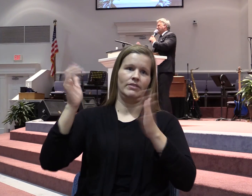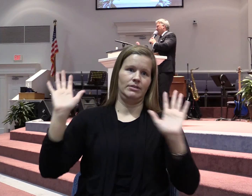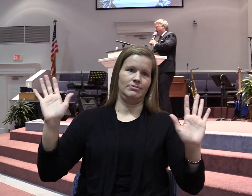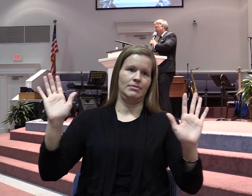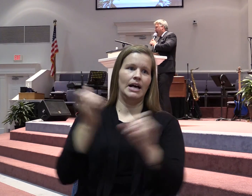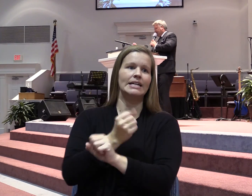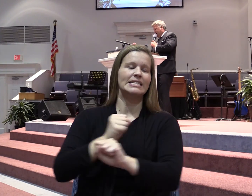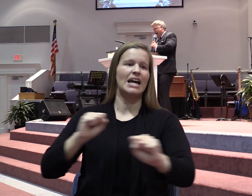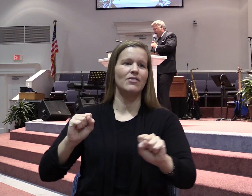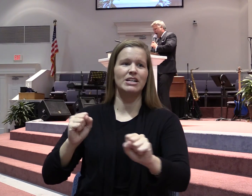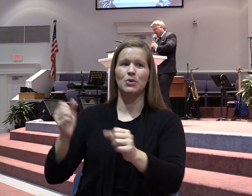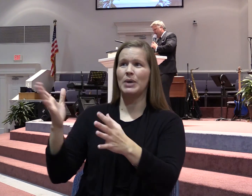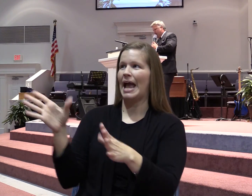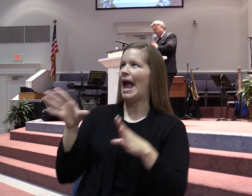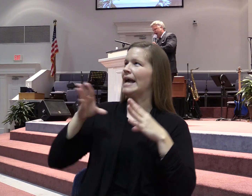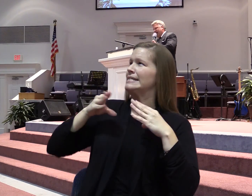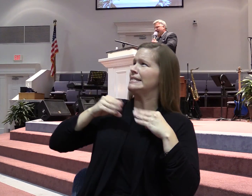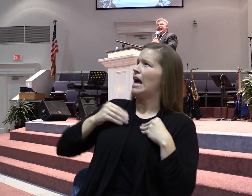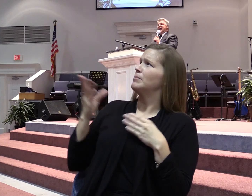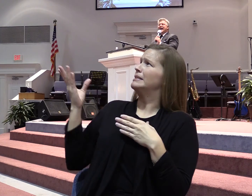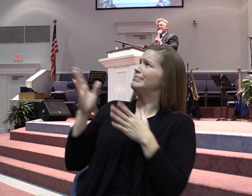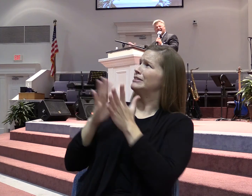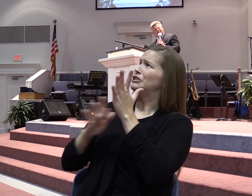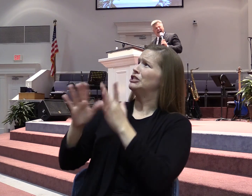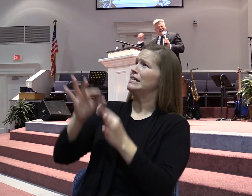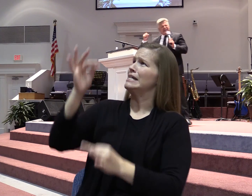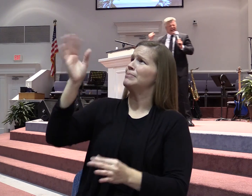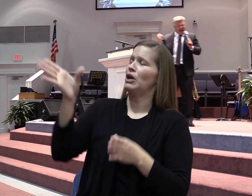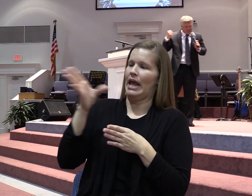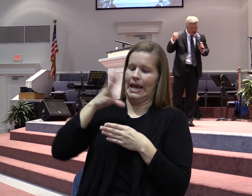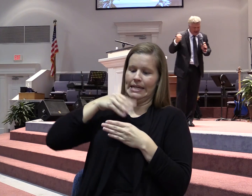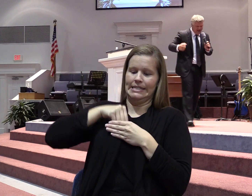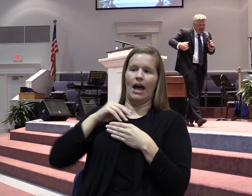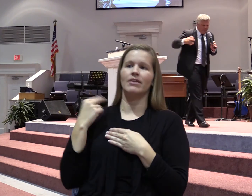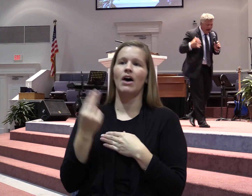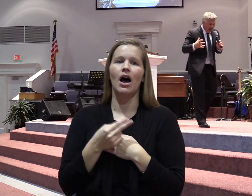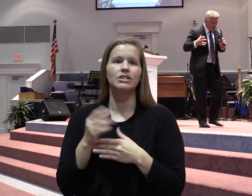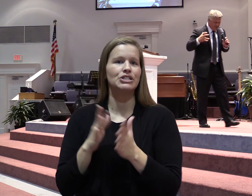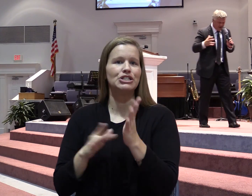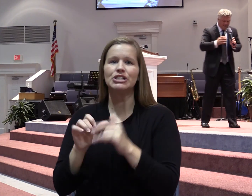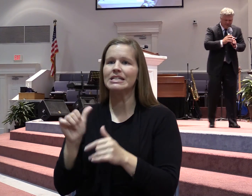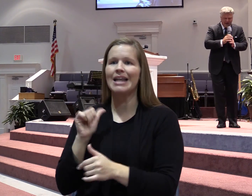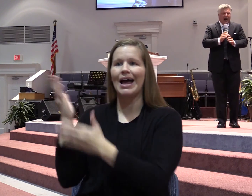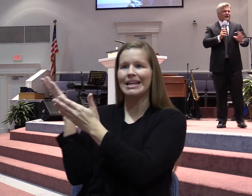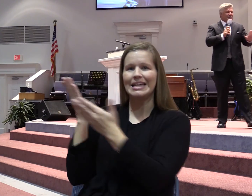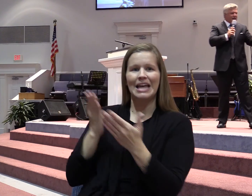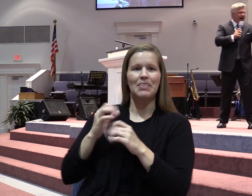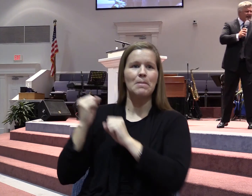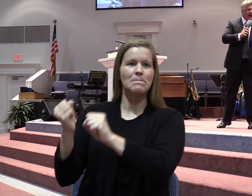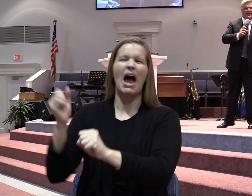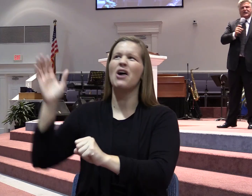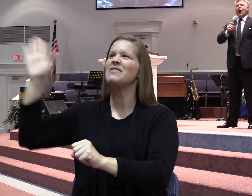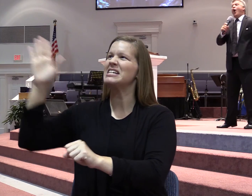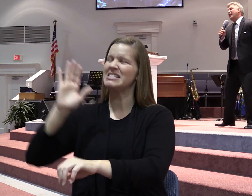a recipient of God's divine grace and mercy. Hear me, Jesus did not bring the power and the comfort of his